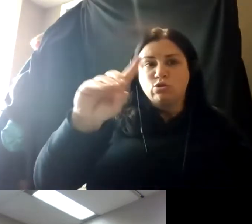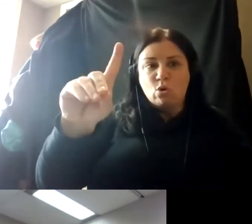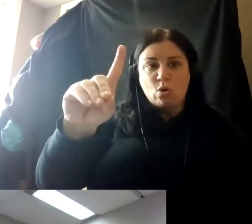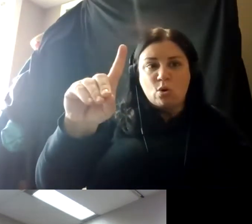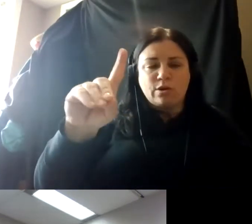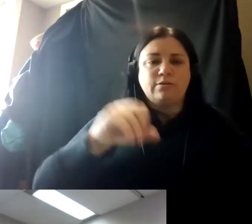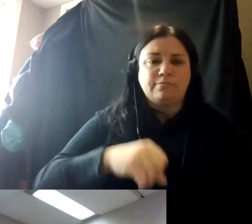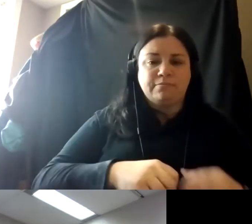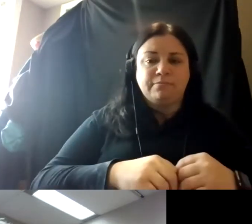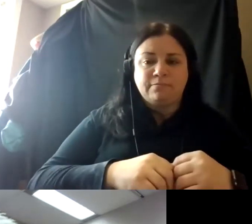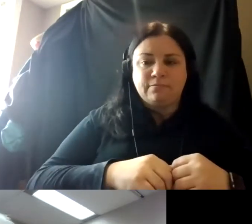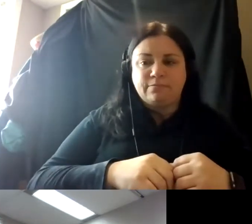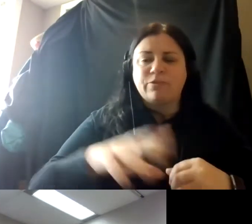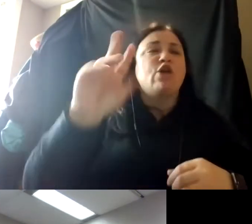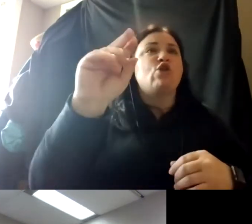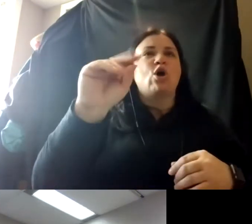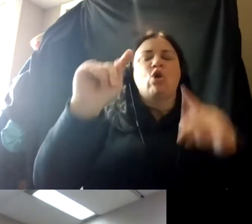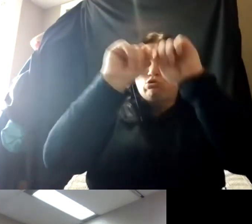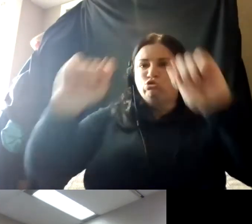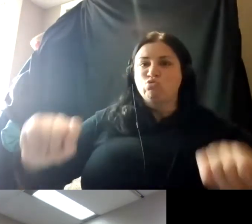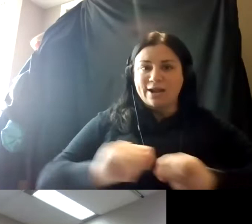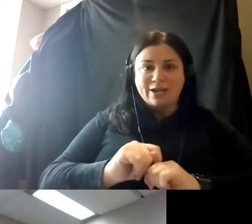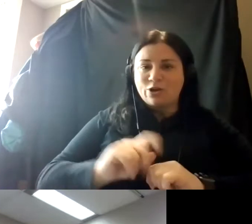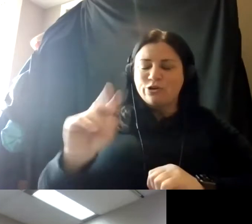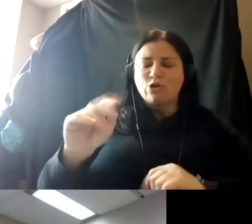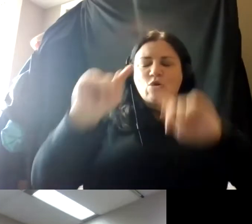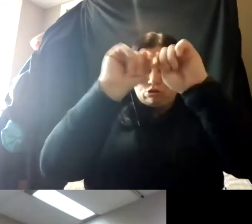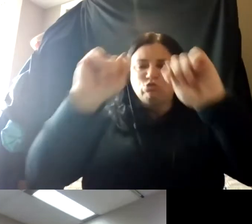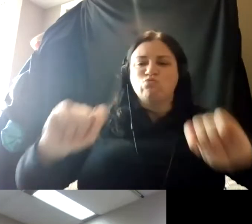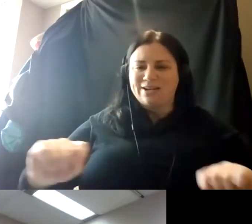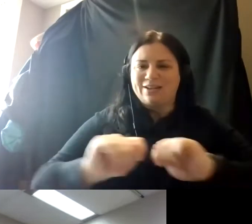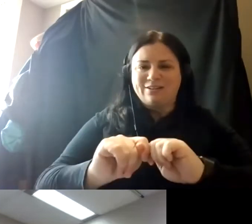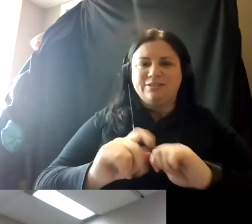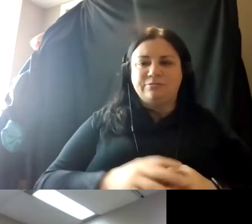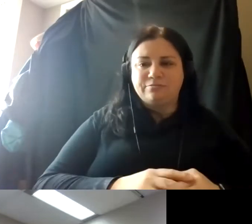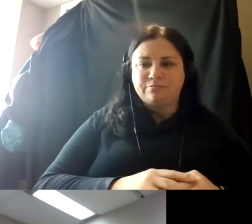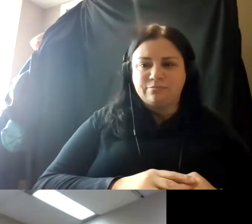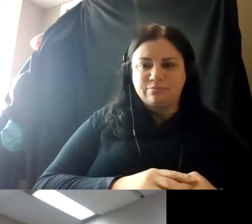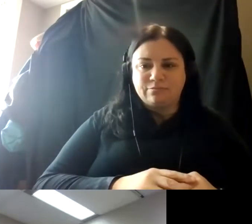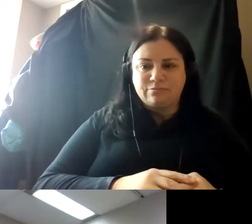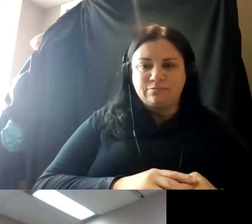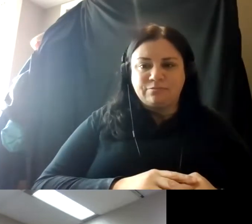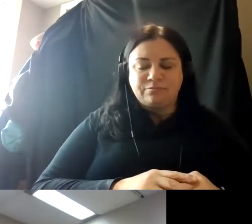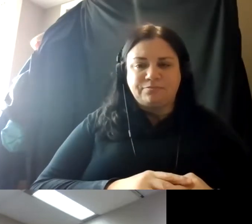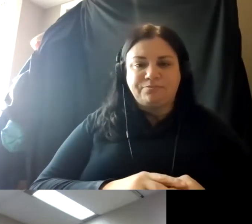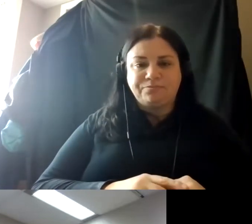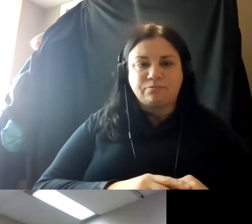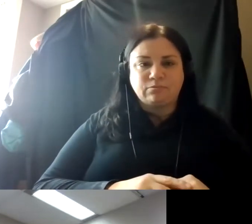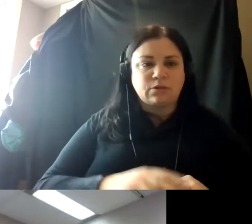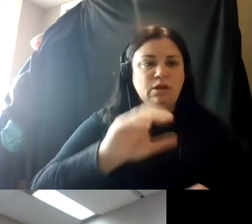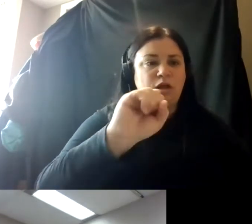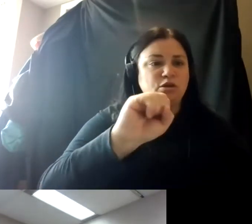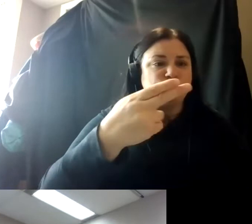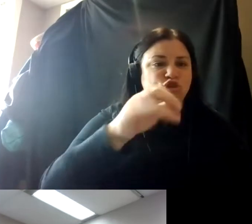A trapezoid. No, a triangle. A Let's do a triangle. triangle. Okay, triangle, sure. So we have a triangle. Now, Sherry, are you